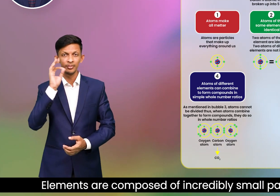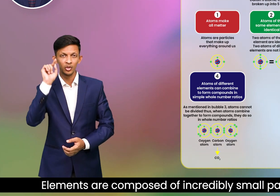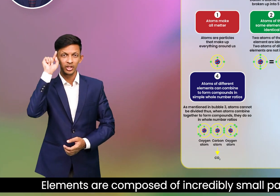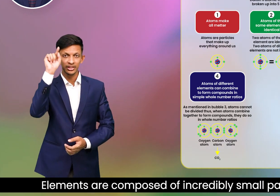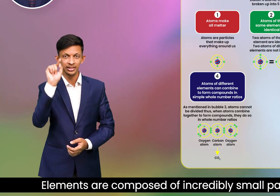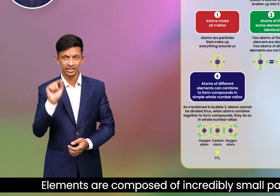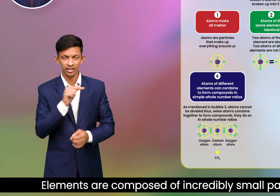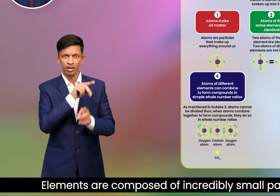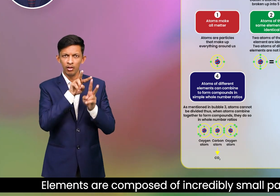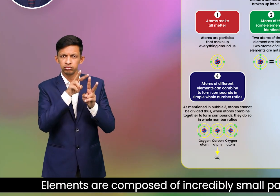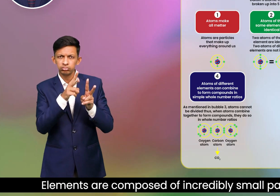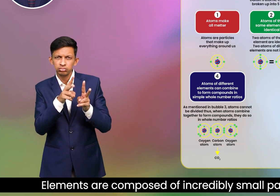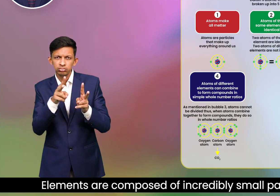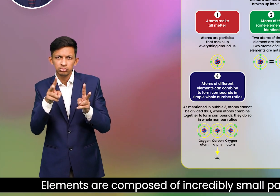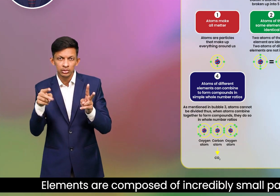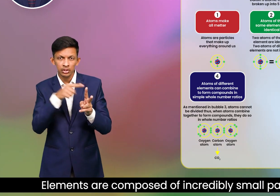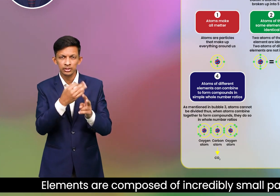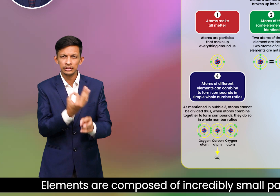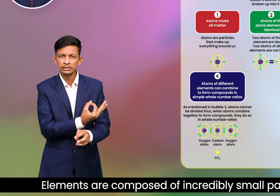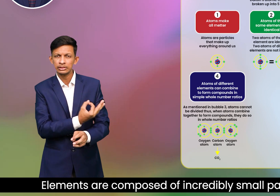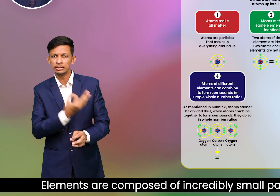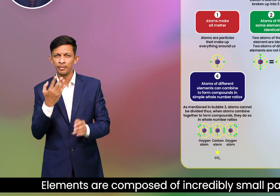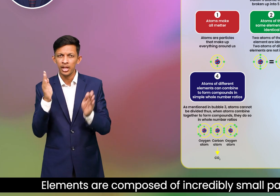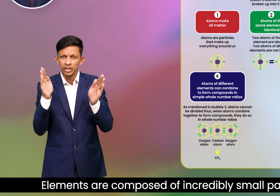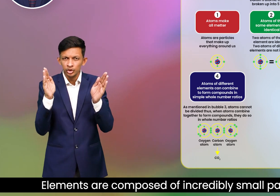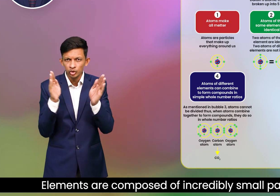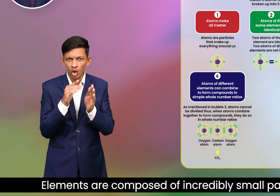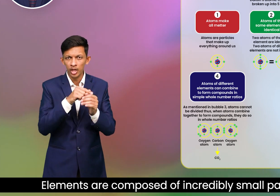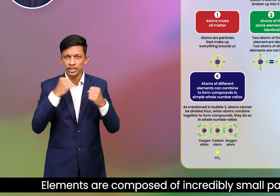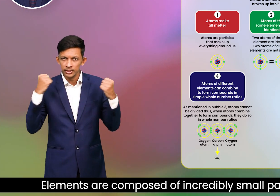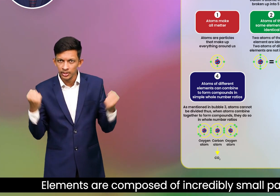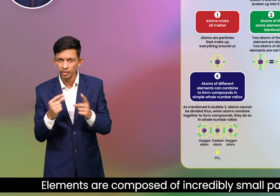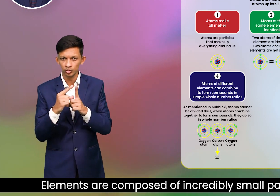Elements are composed of incredibly small particles